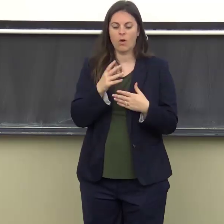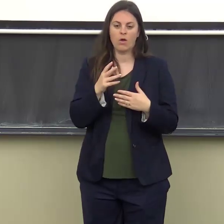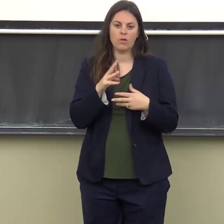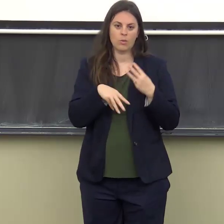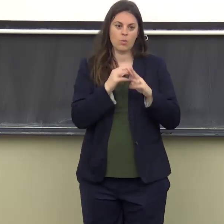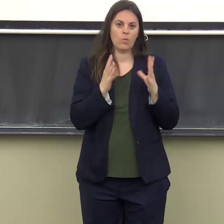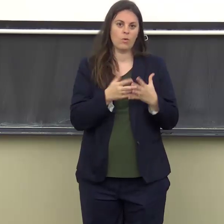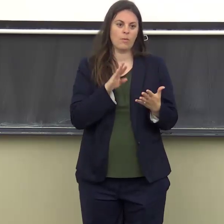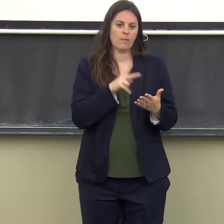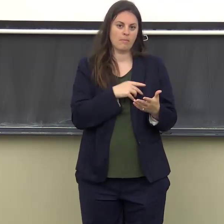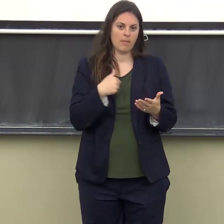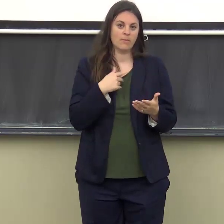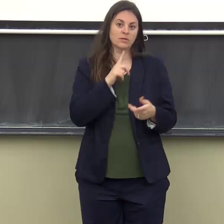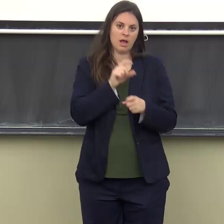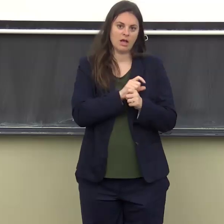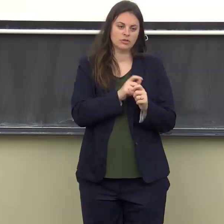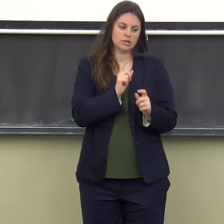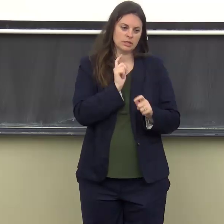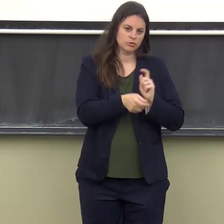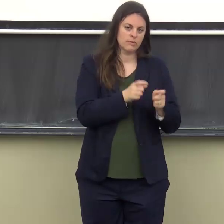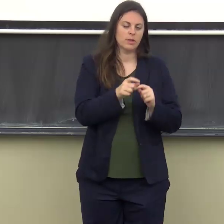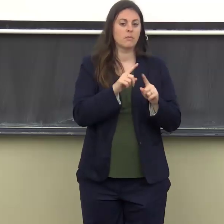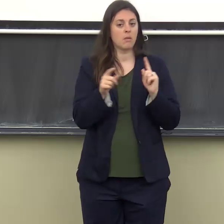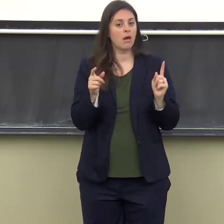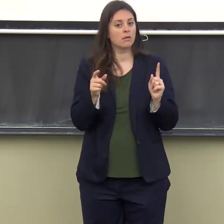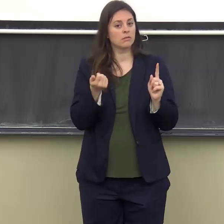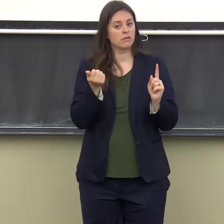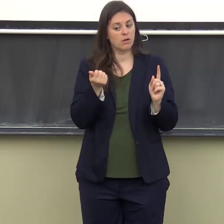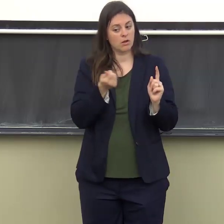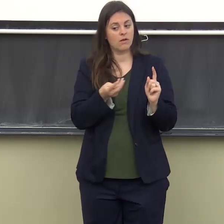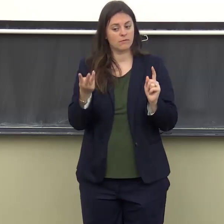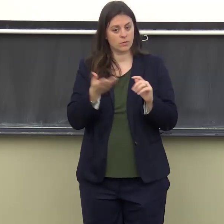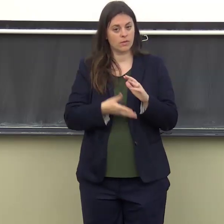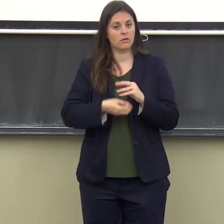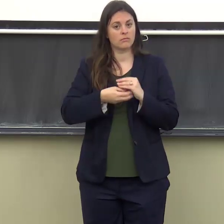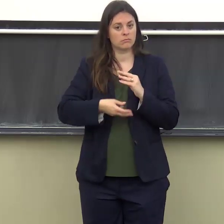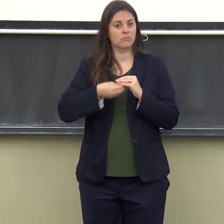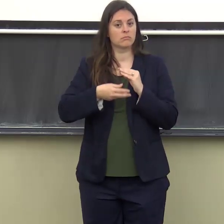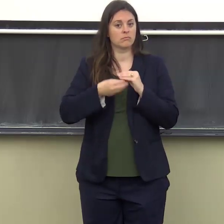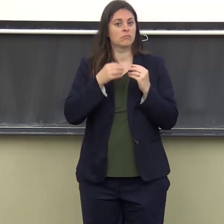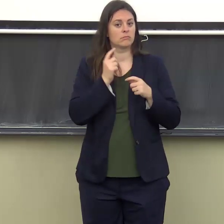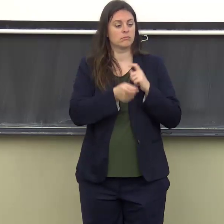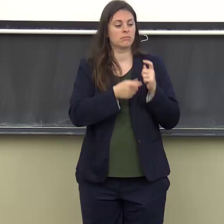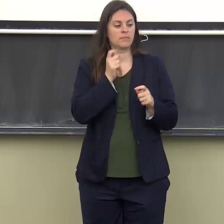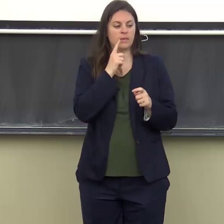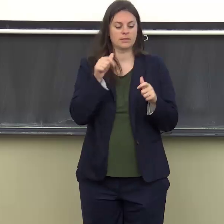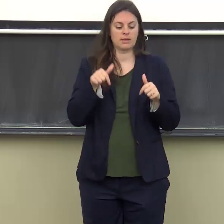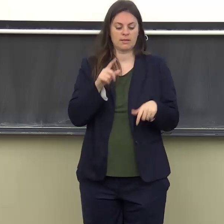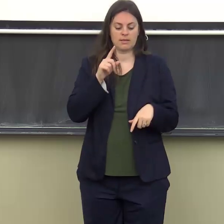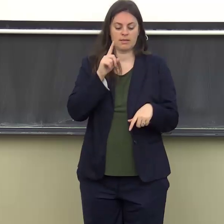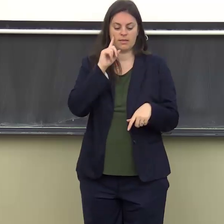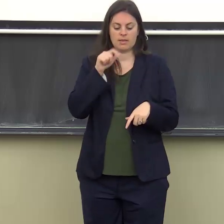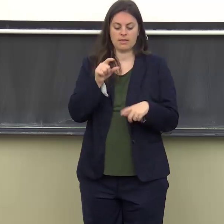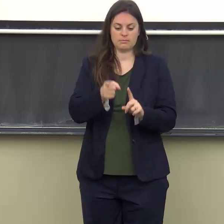are contributing, but there are a growing number that are, because I think at this moment we're at,